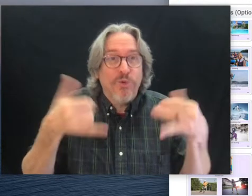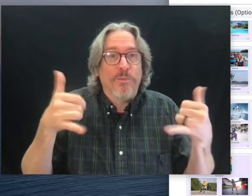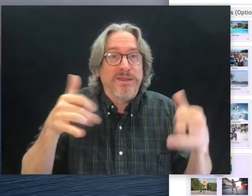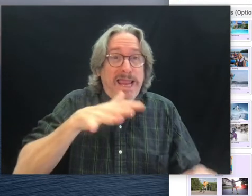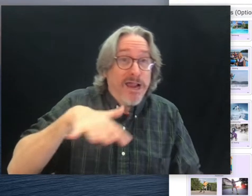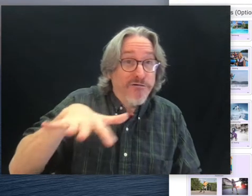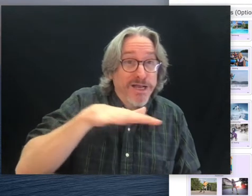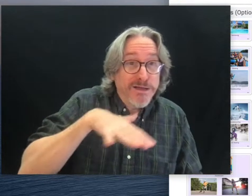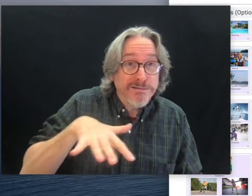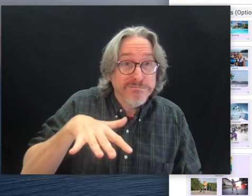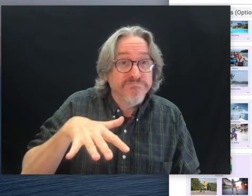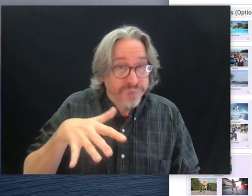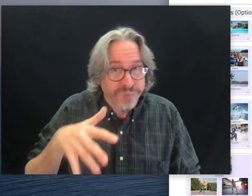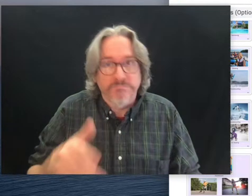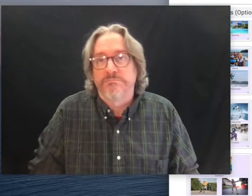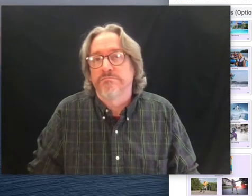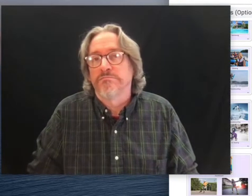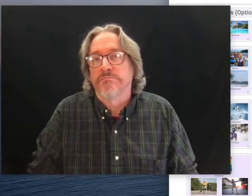Playground or play area.